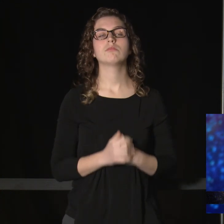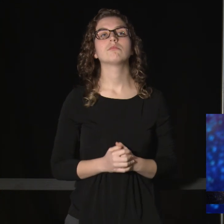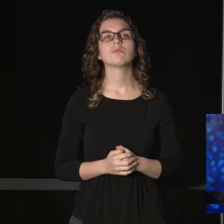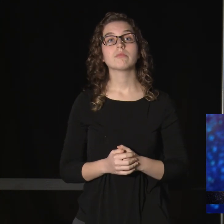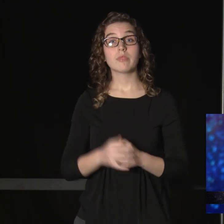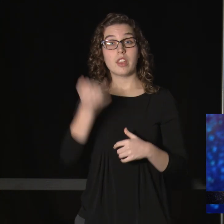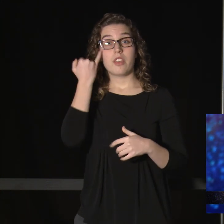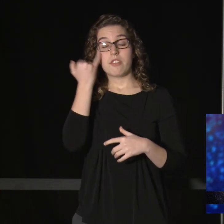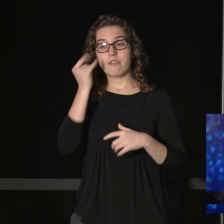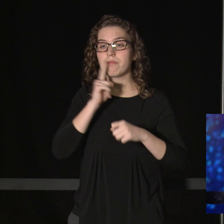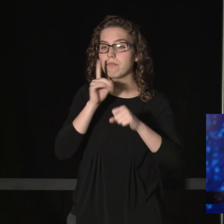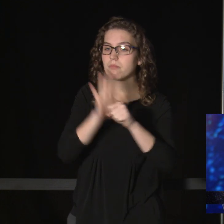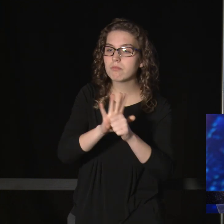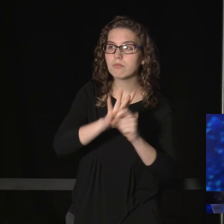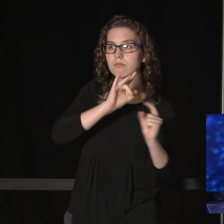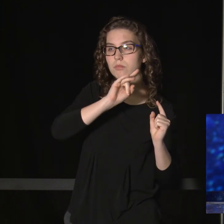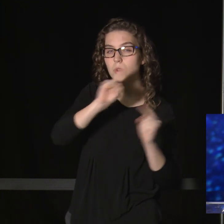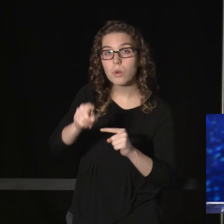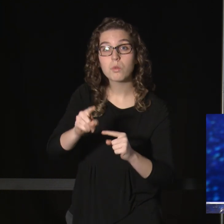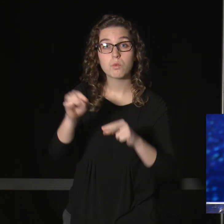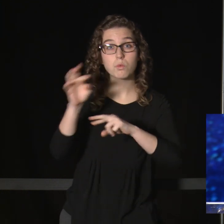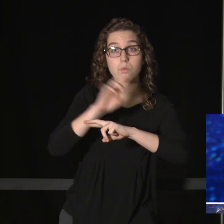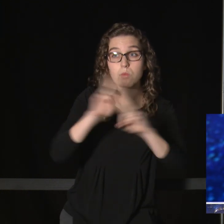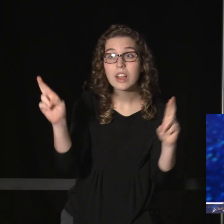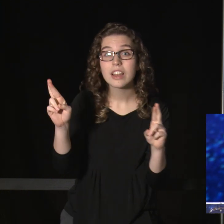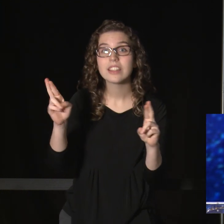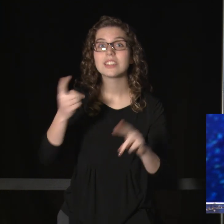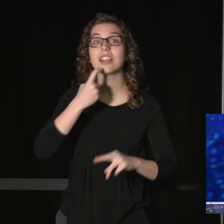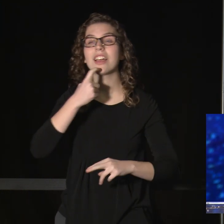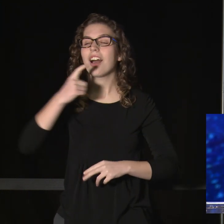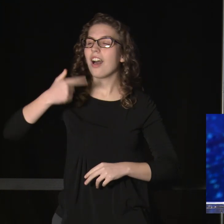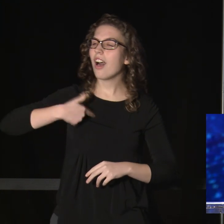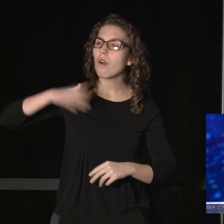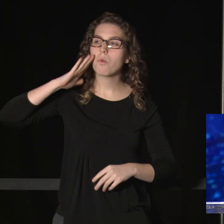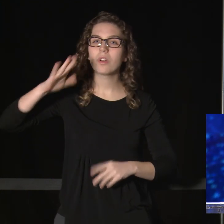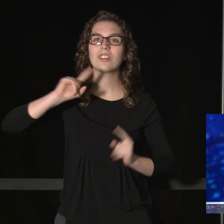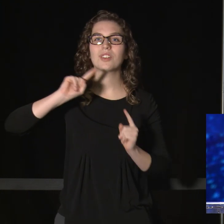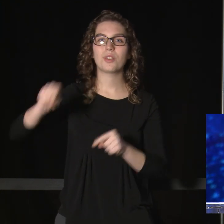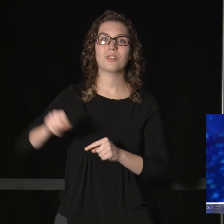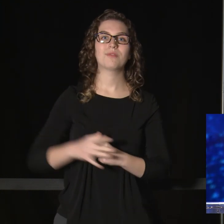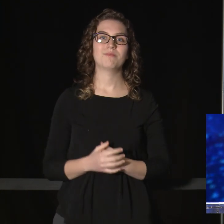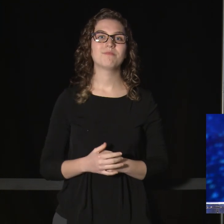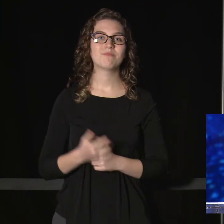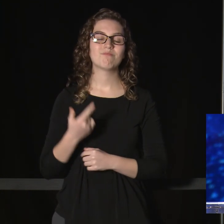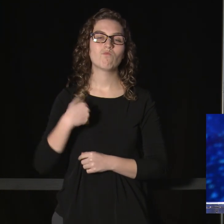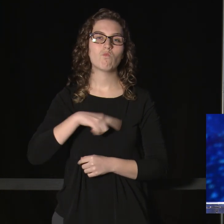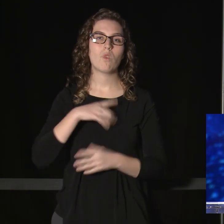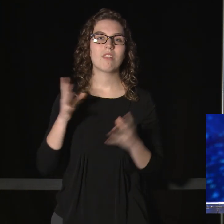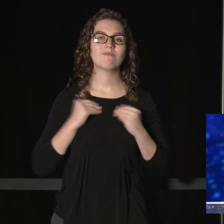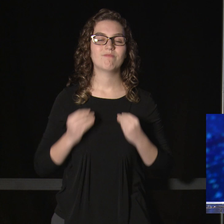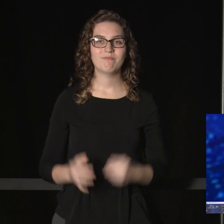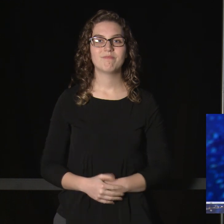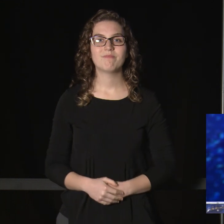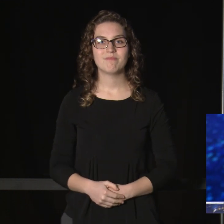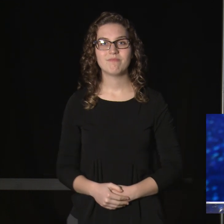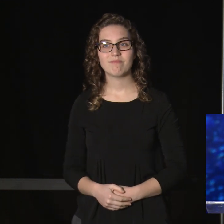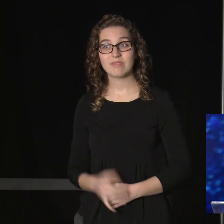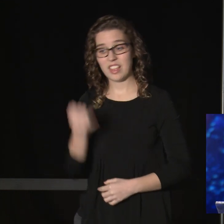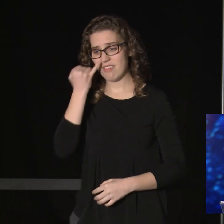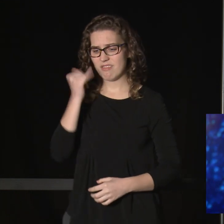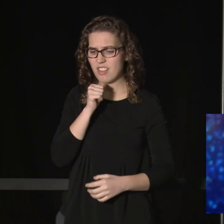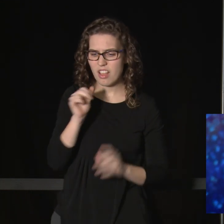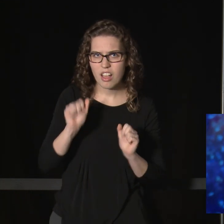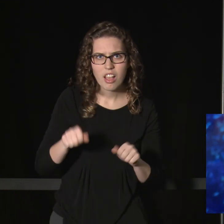go, if you've made up your mind and you're ready to go, you can say, I will go. And then we'll get that. But even if you aren't able to